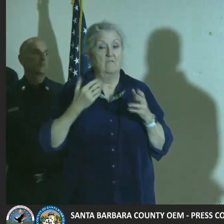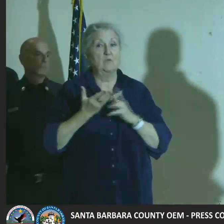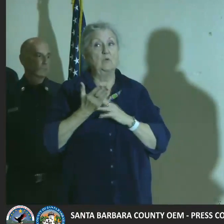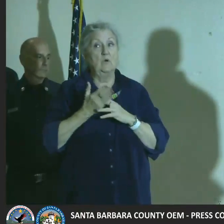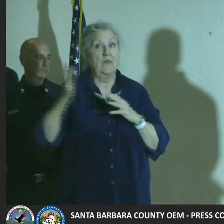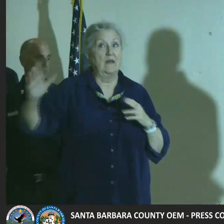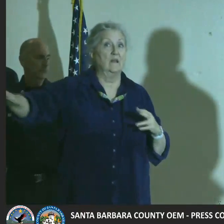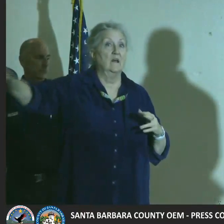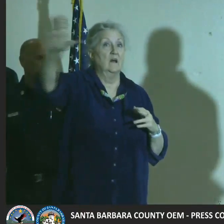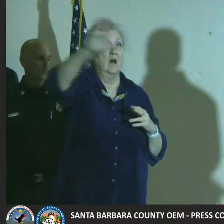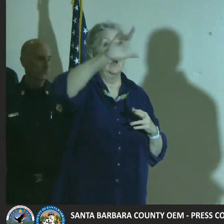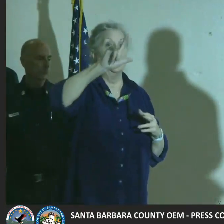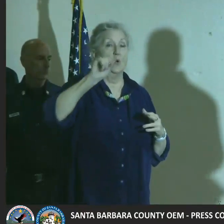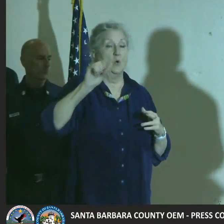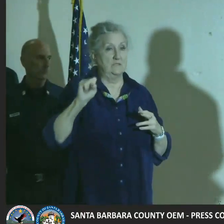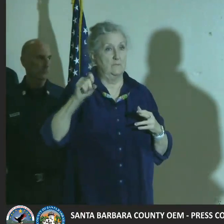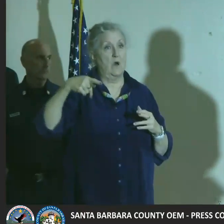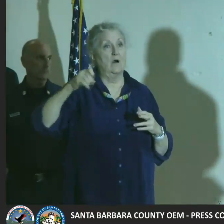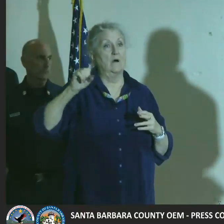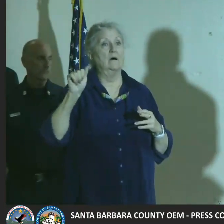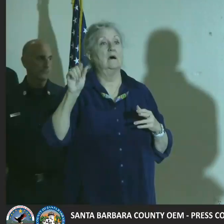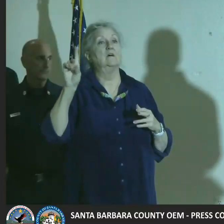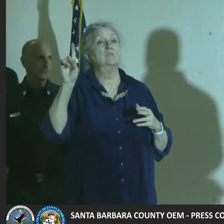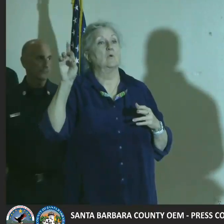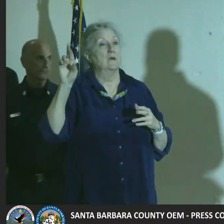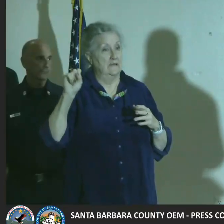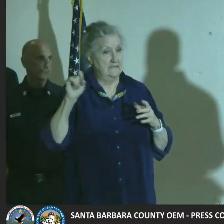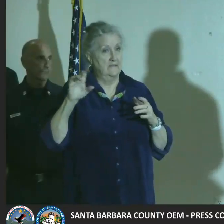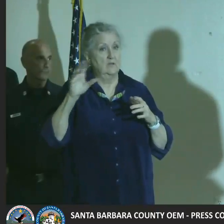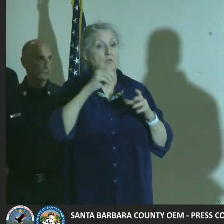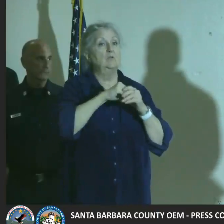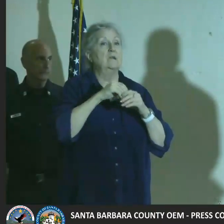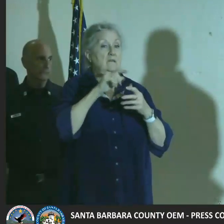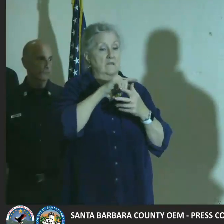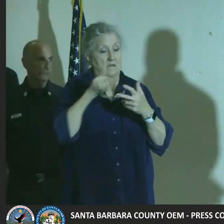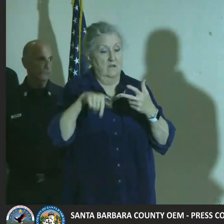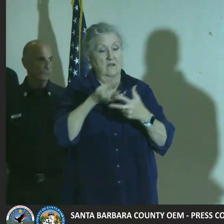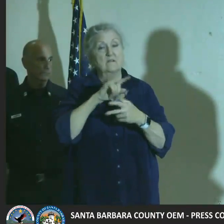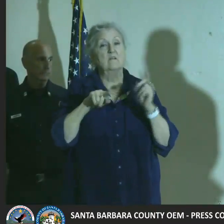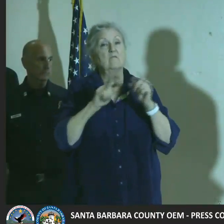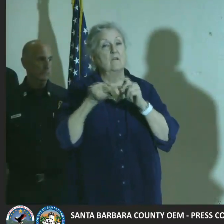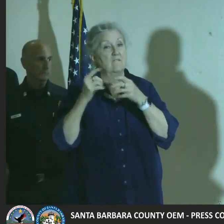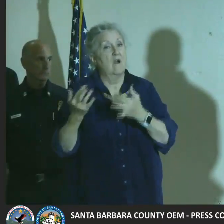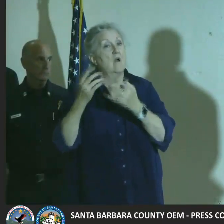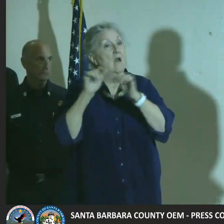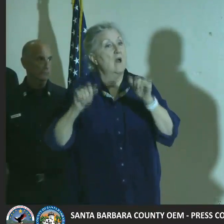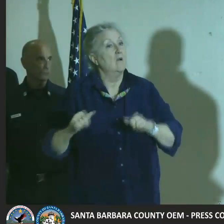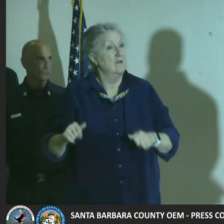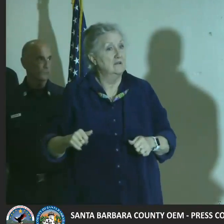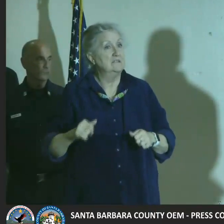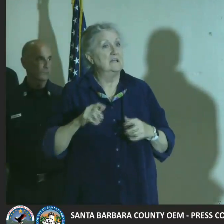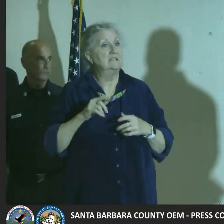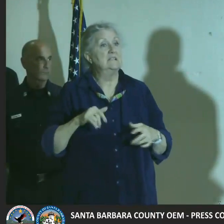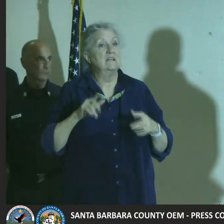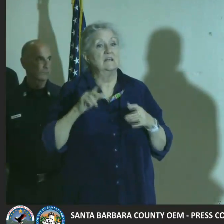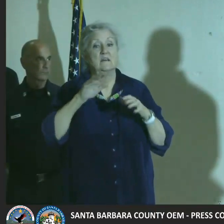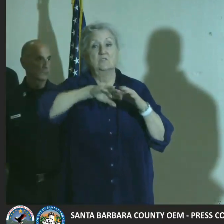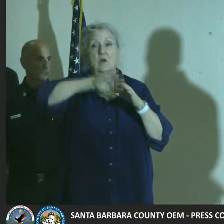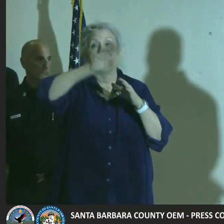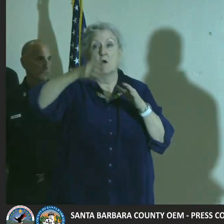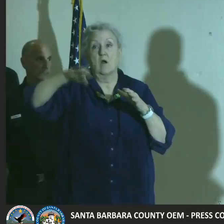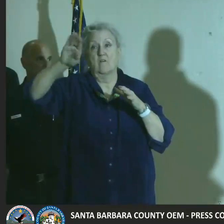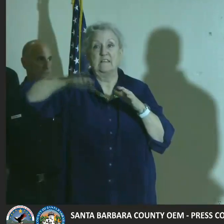Los Padres National Forest, including on the Sherpa-Whittier Ray Fire and the Thomas Fire, is that the topography is extremely